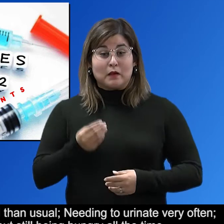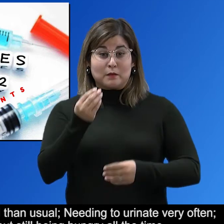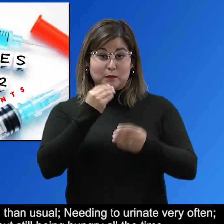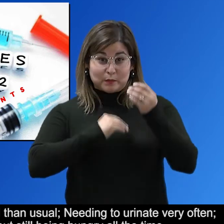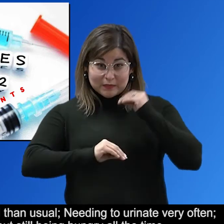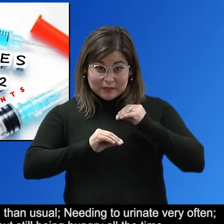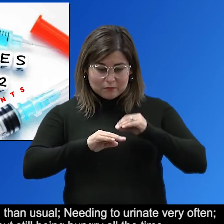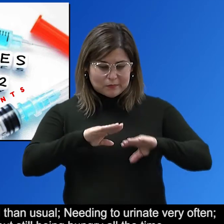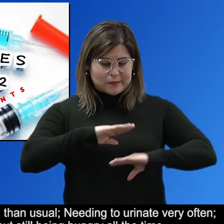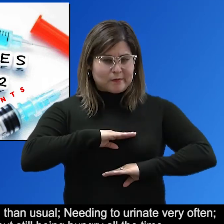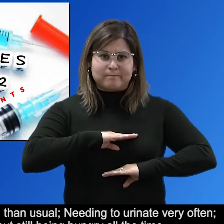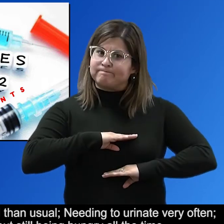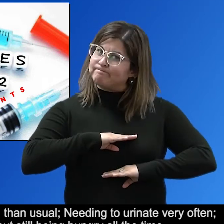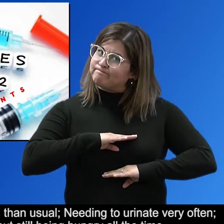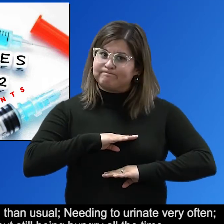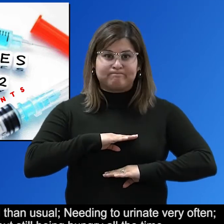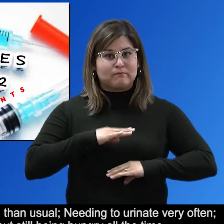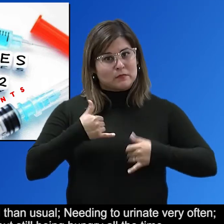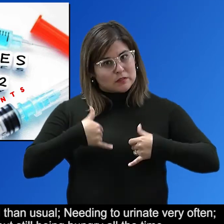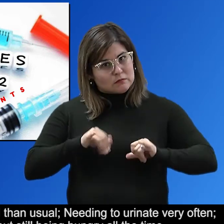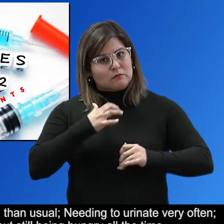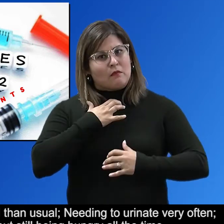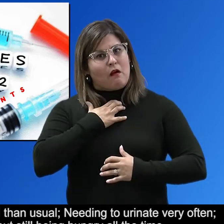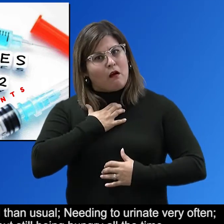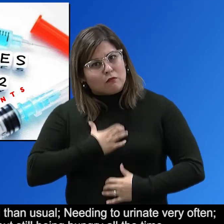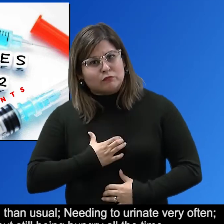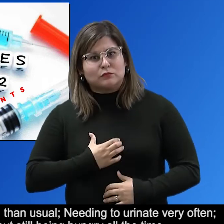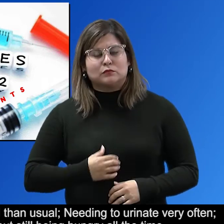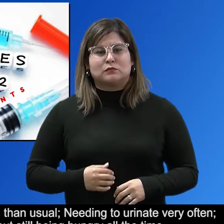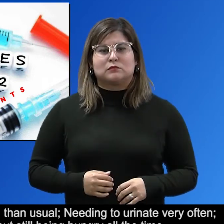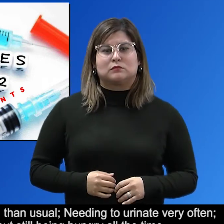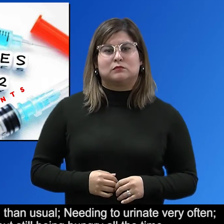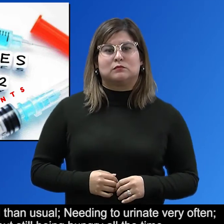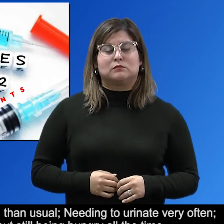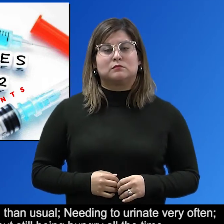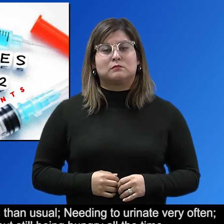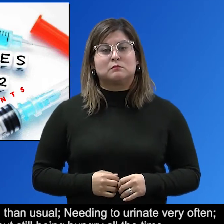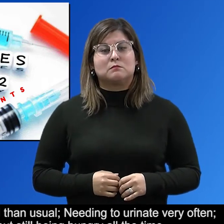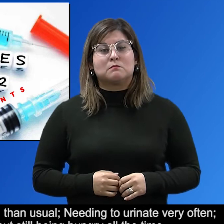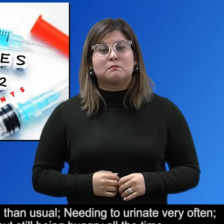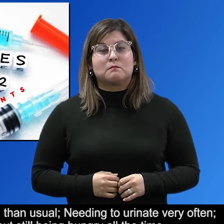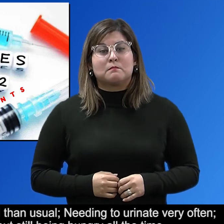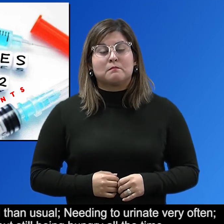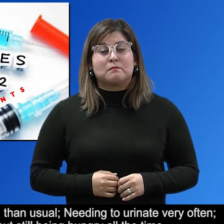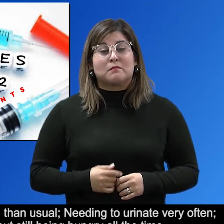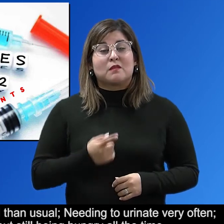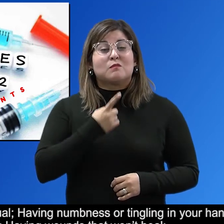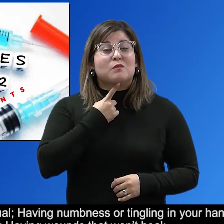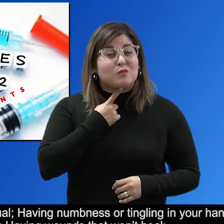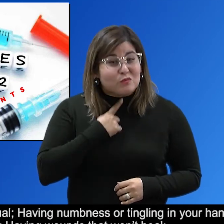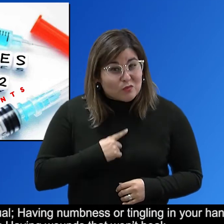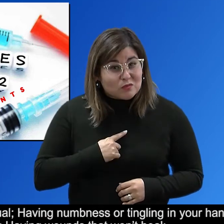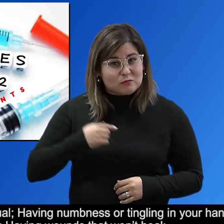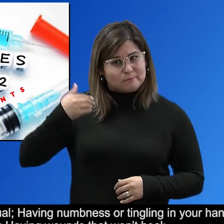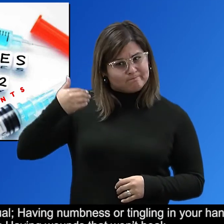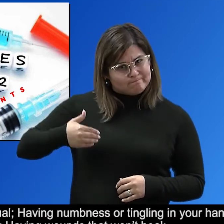eating eating still being hungry all the time eating eating still being hungry the being thirstier than usual